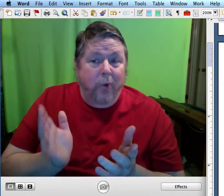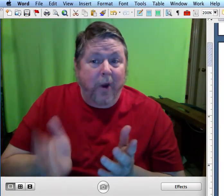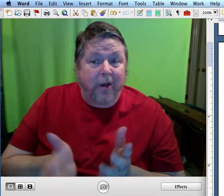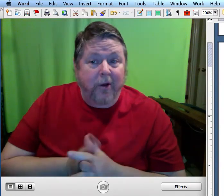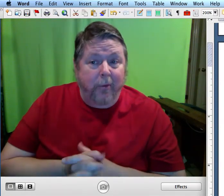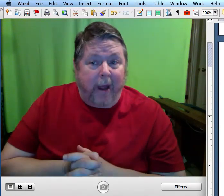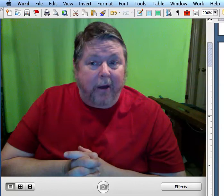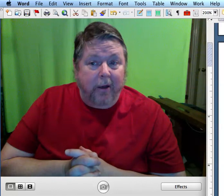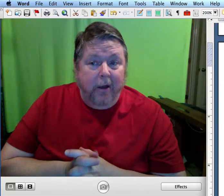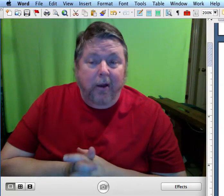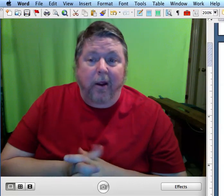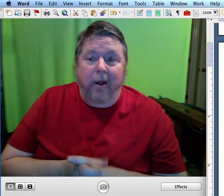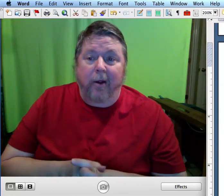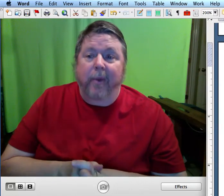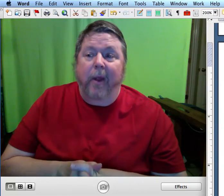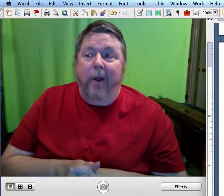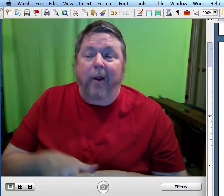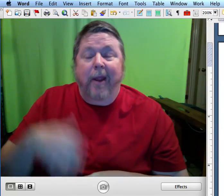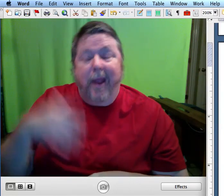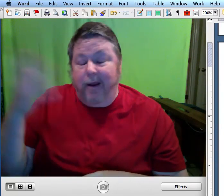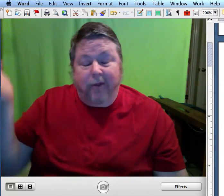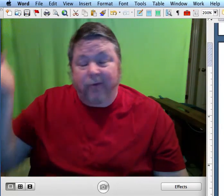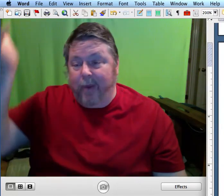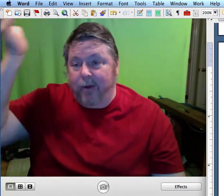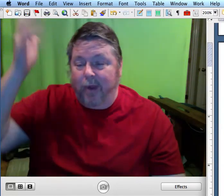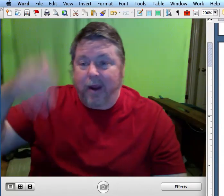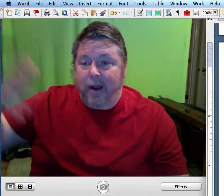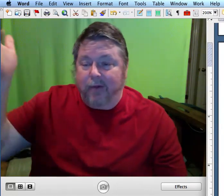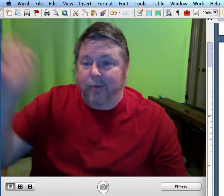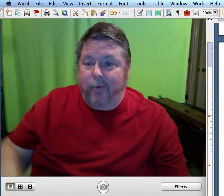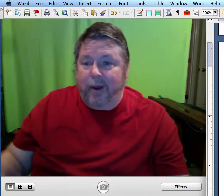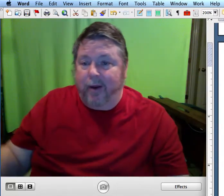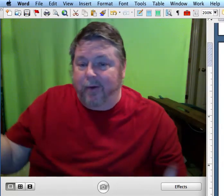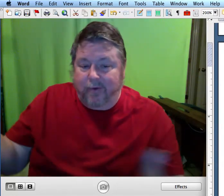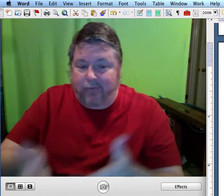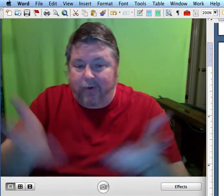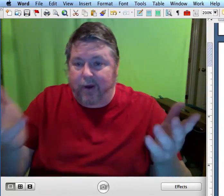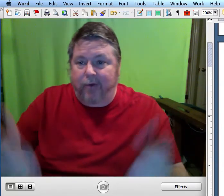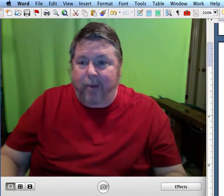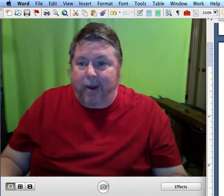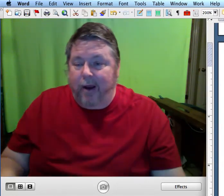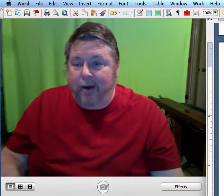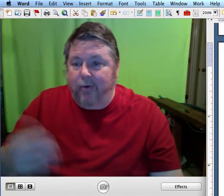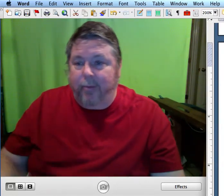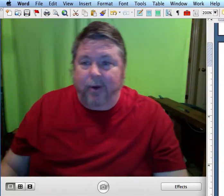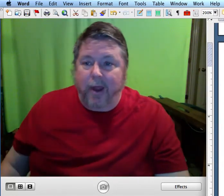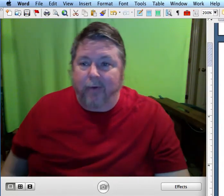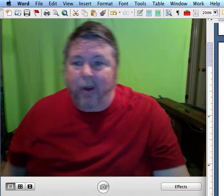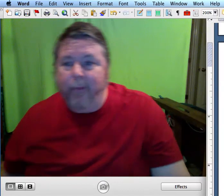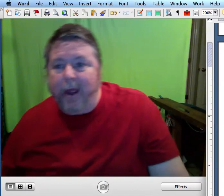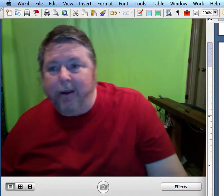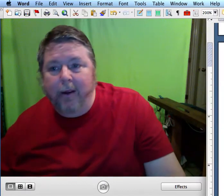So what did you do about it? Well, I can't ask them to repeat, because it's a videotape. I can't interrupt